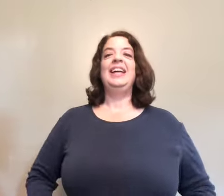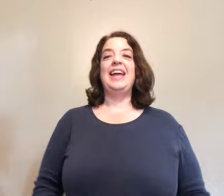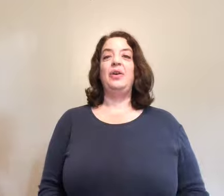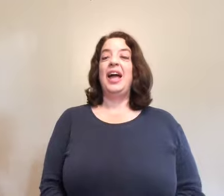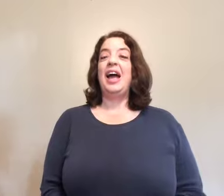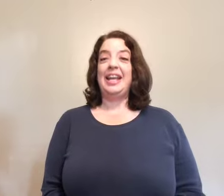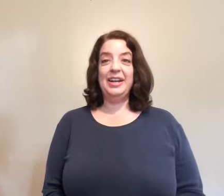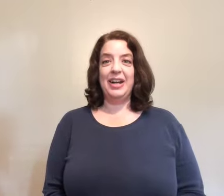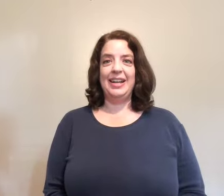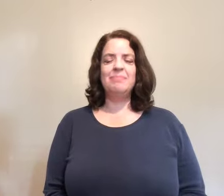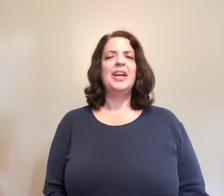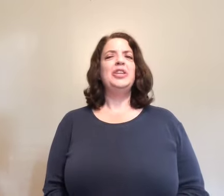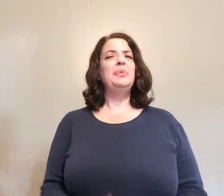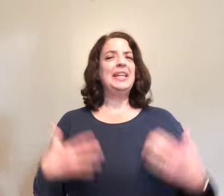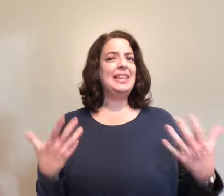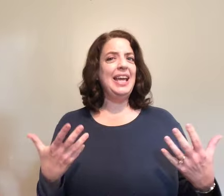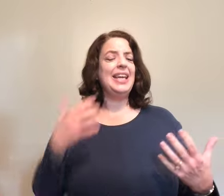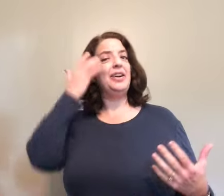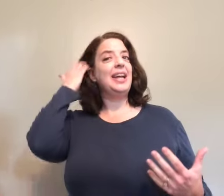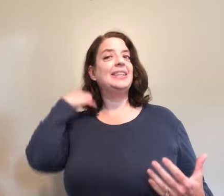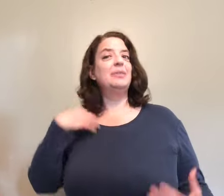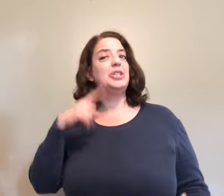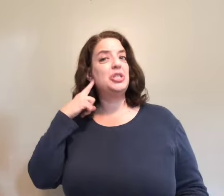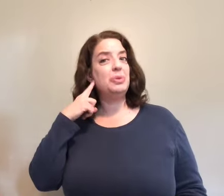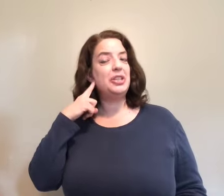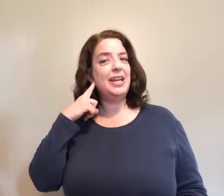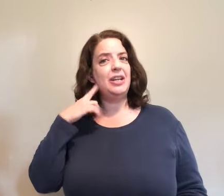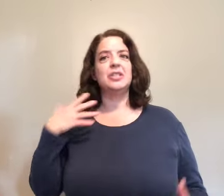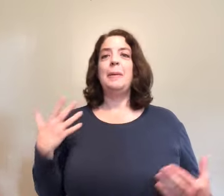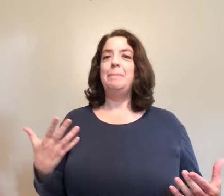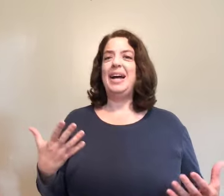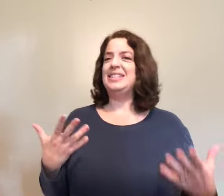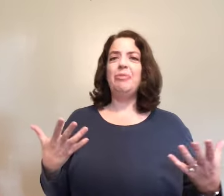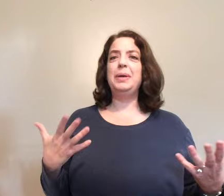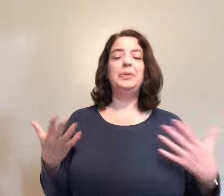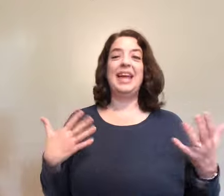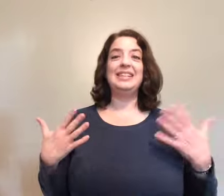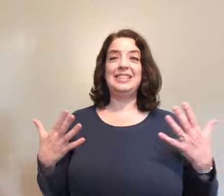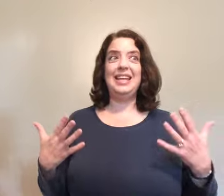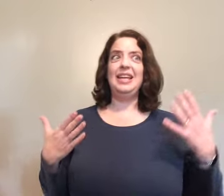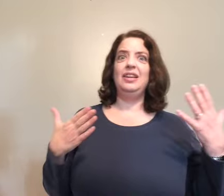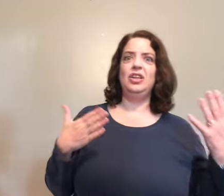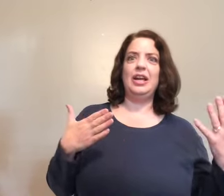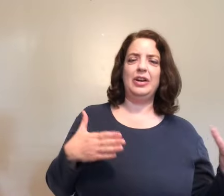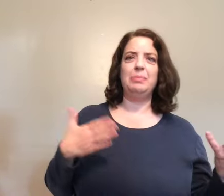Now, hearing, you would think hearing has something to do with your ears. But deaf people can't see hearing